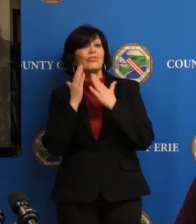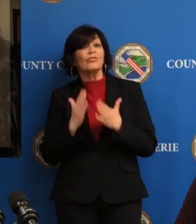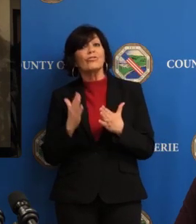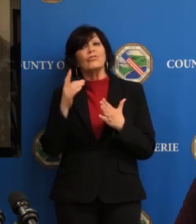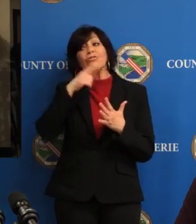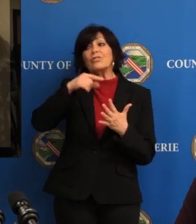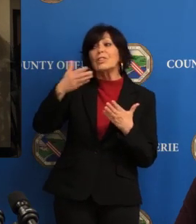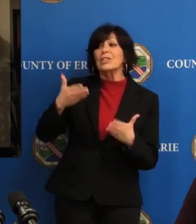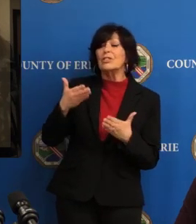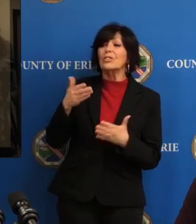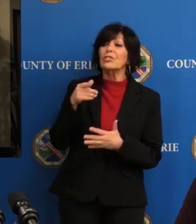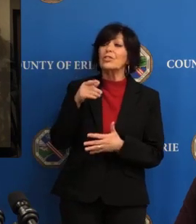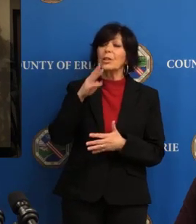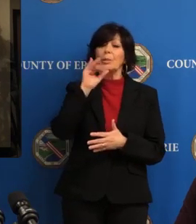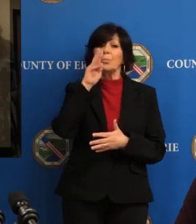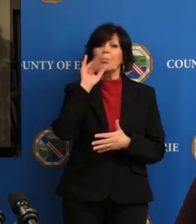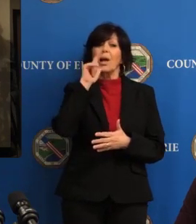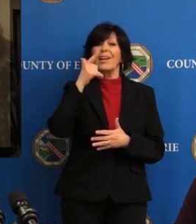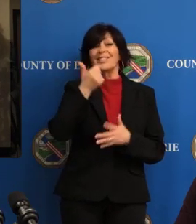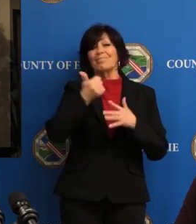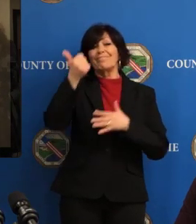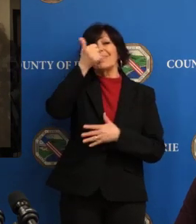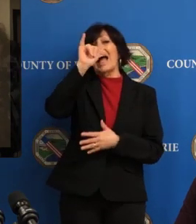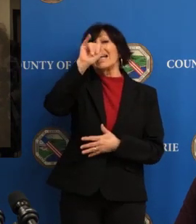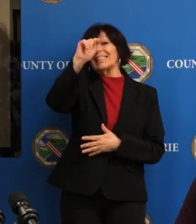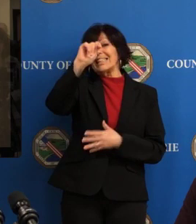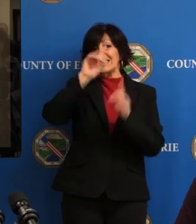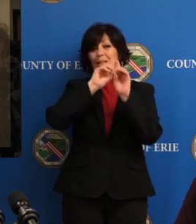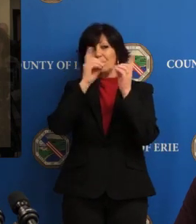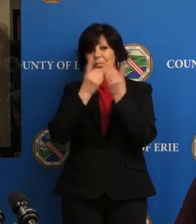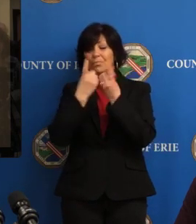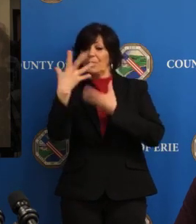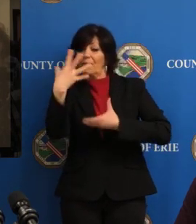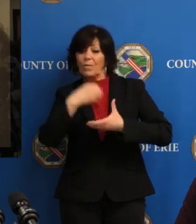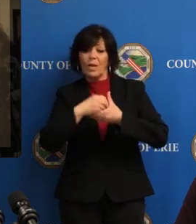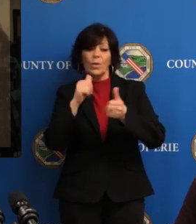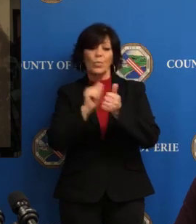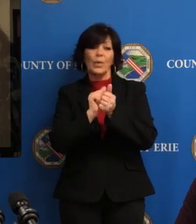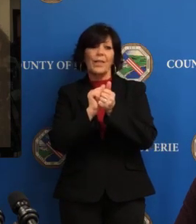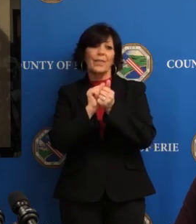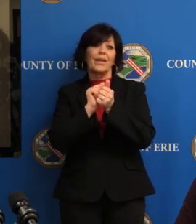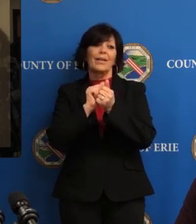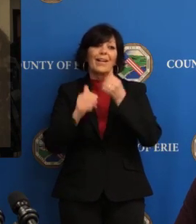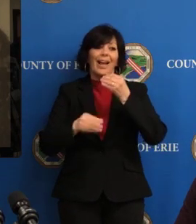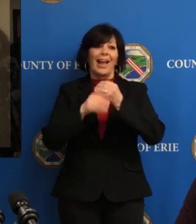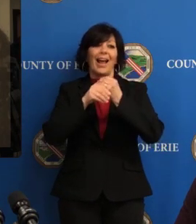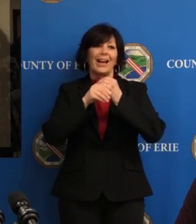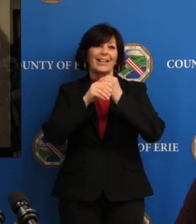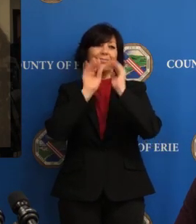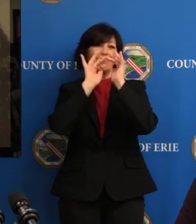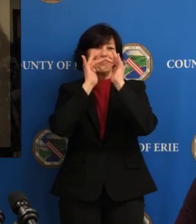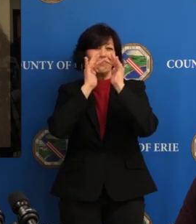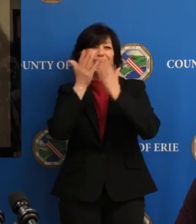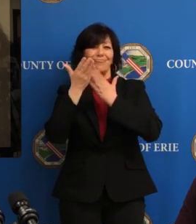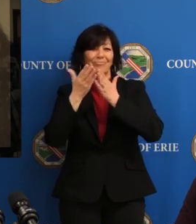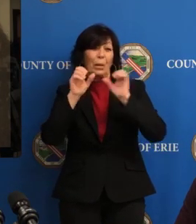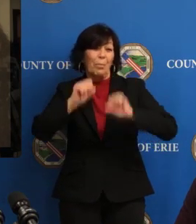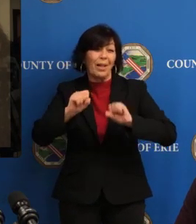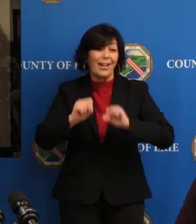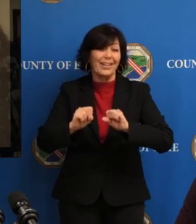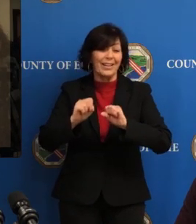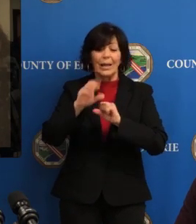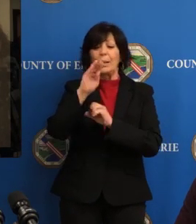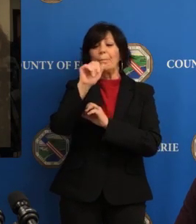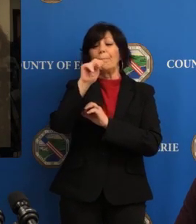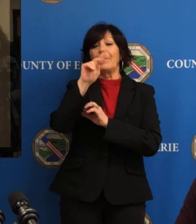Michael Breeden, the head of our IT department, is here as they've been actively involved in increasing bandwidth and ensuring that individuals across the county who